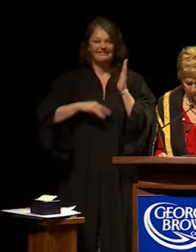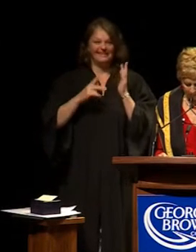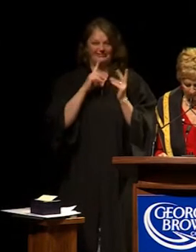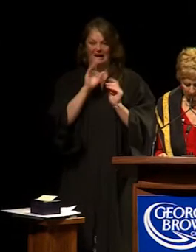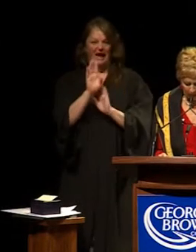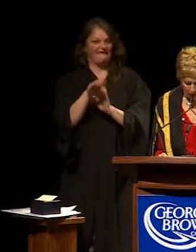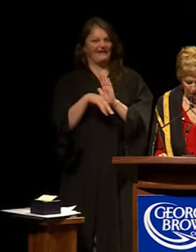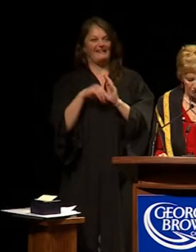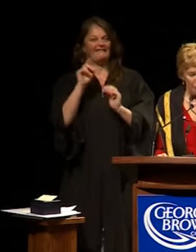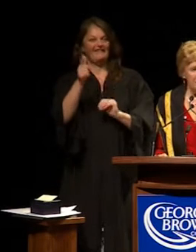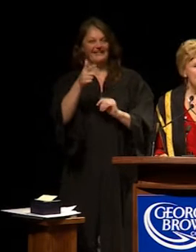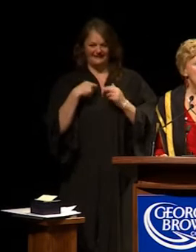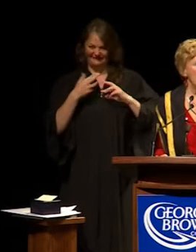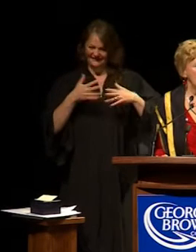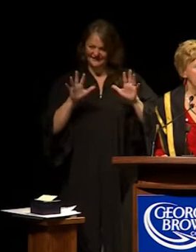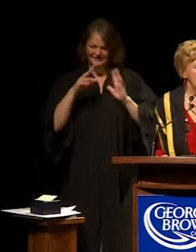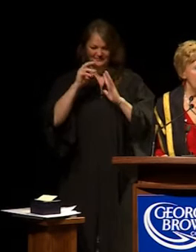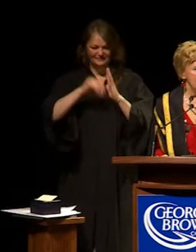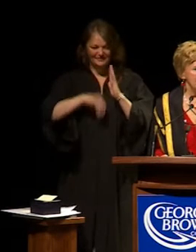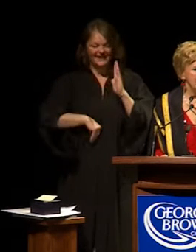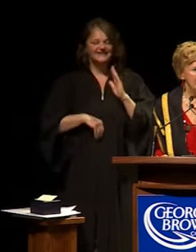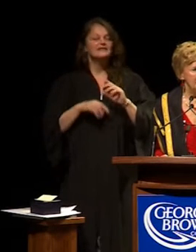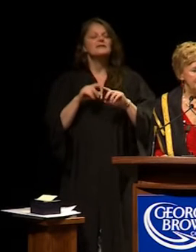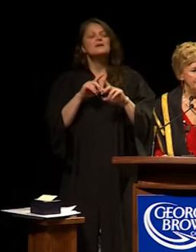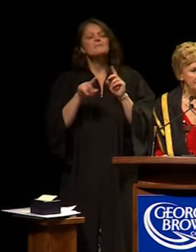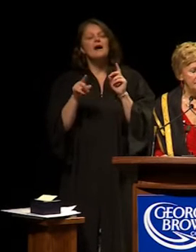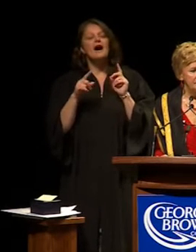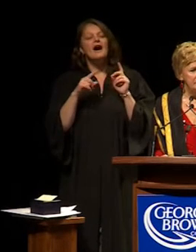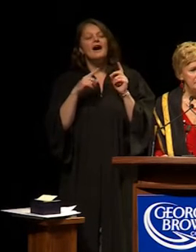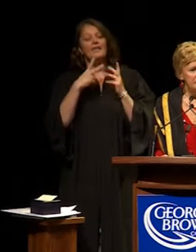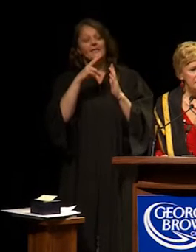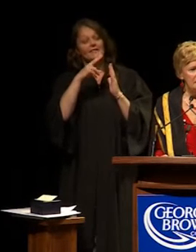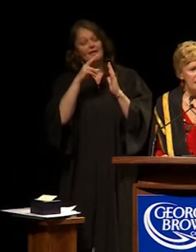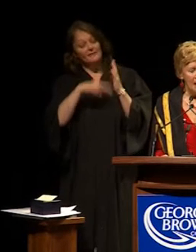hour. So this is part of what I said.